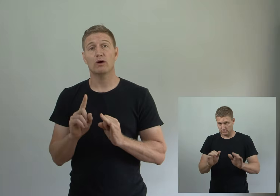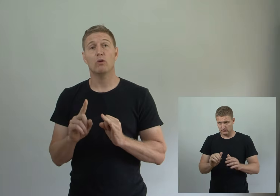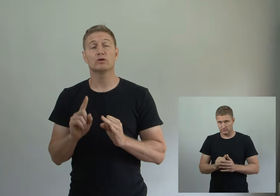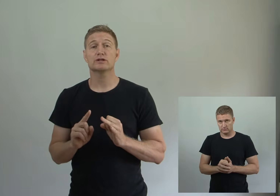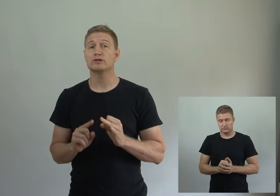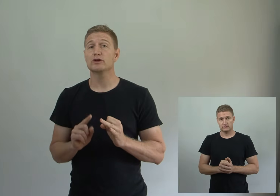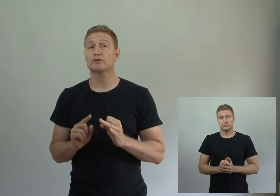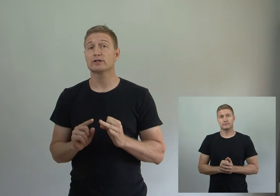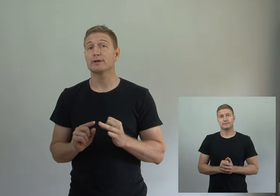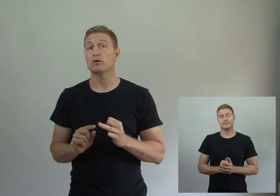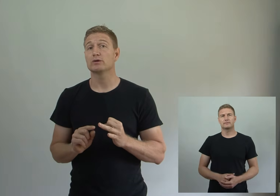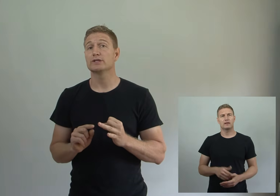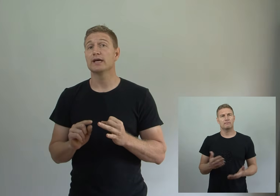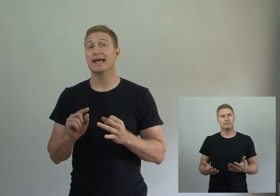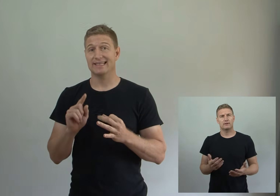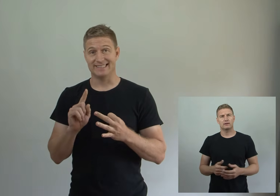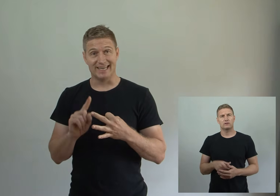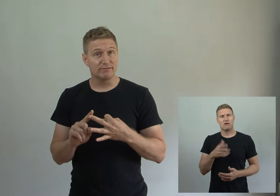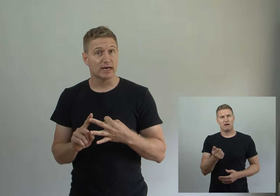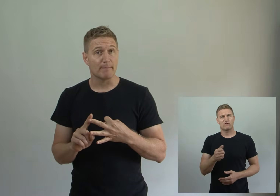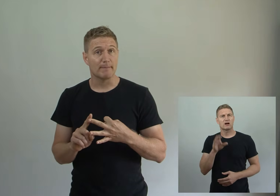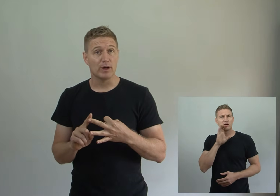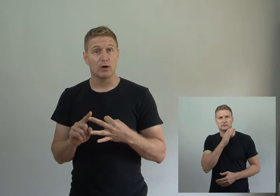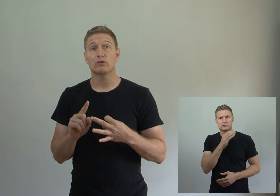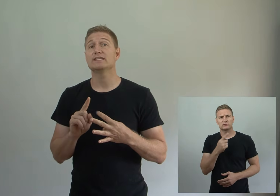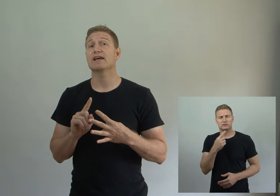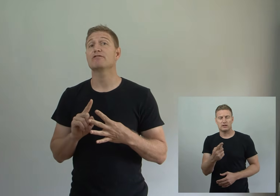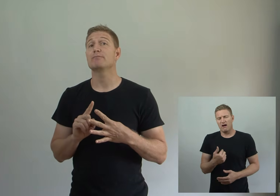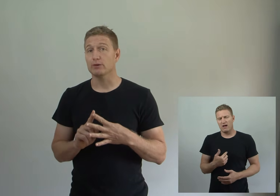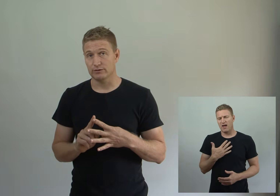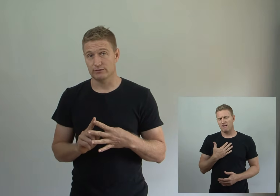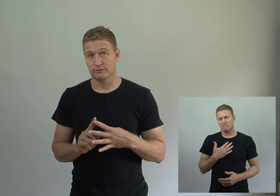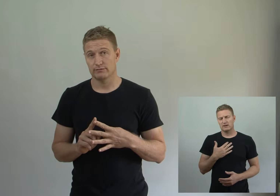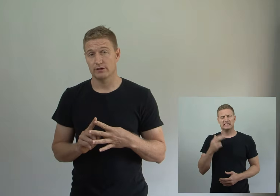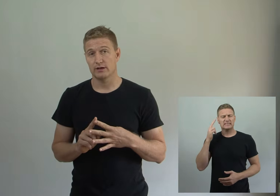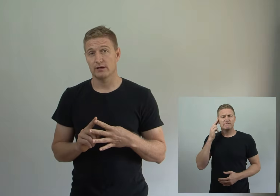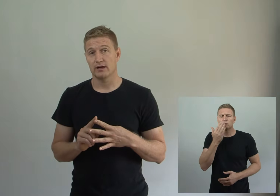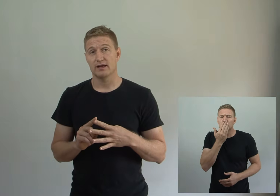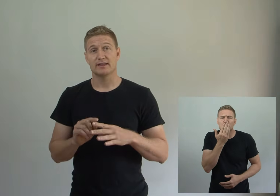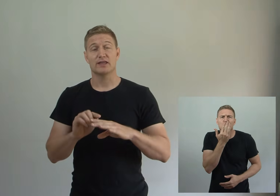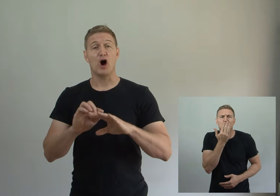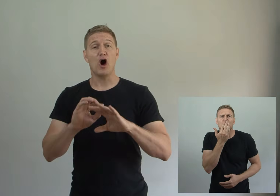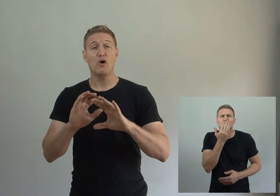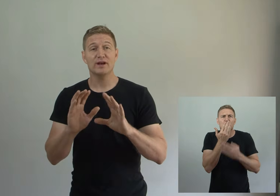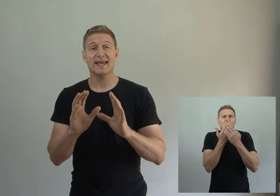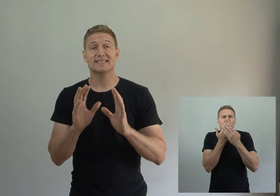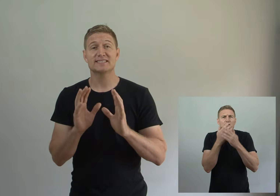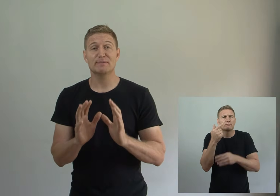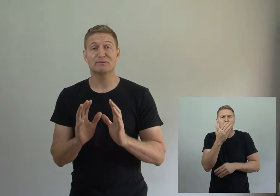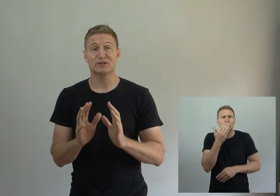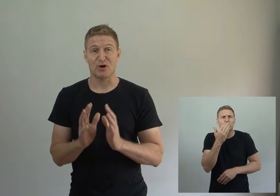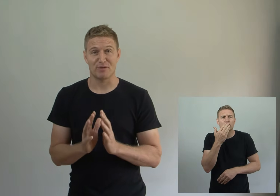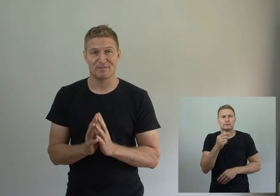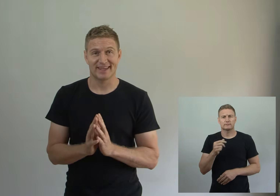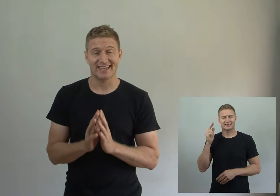They also do not want to be called deaf dumb or deaf mute. The only